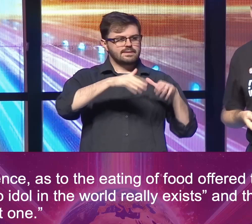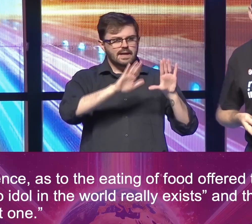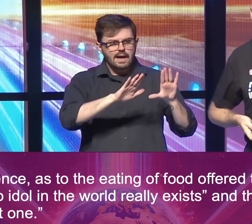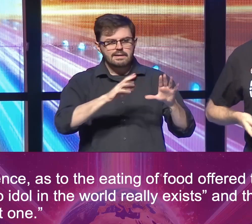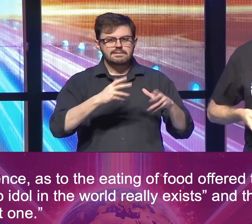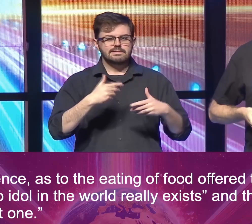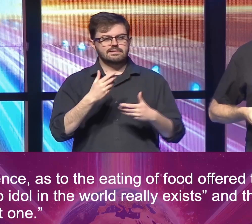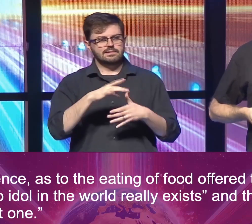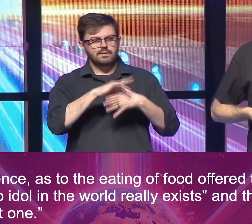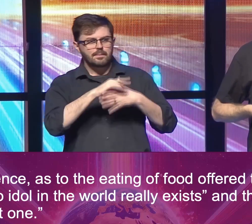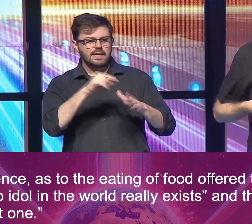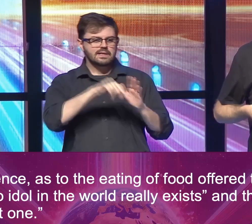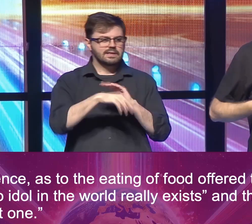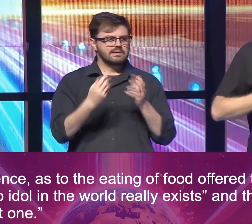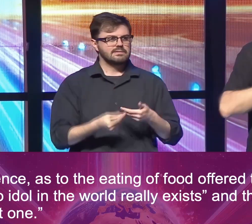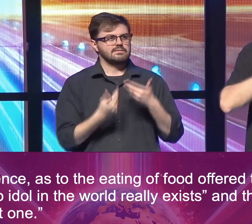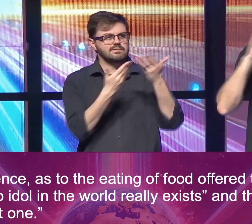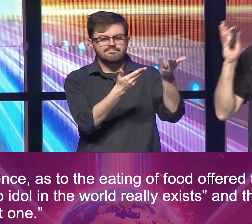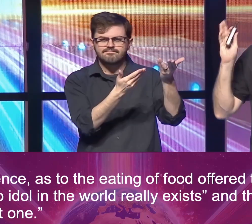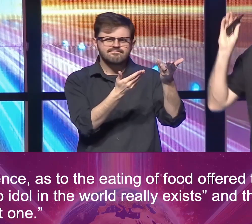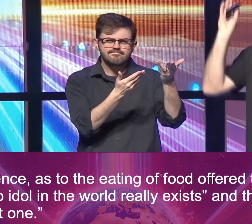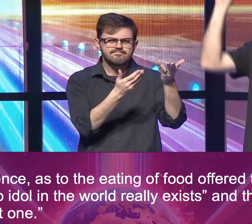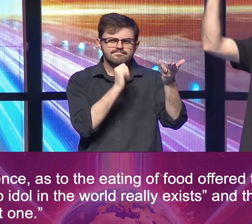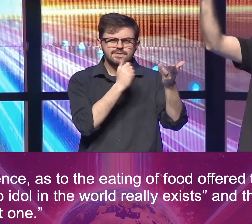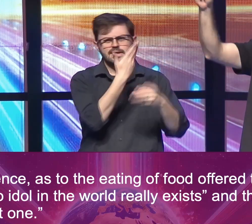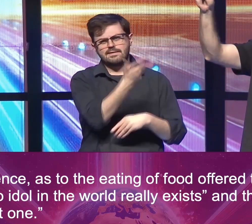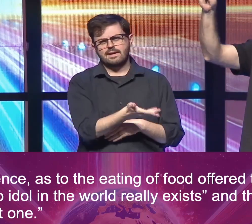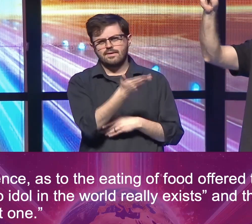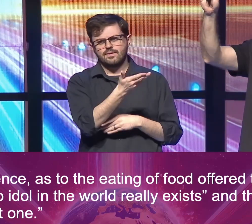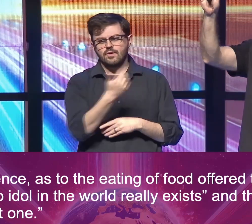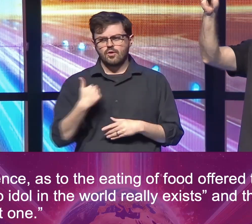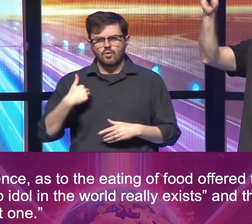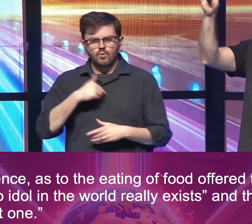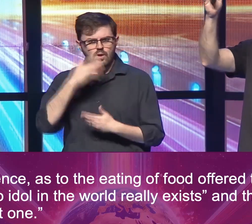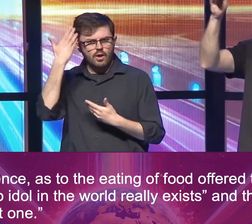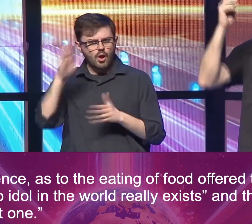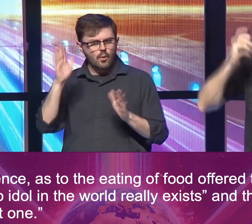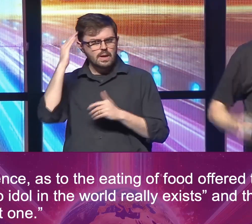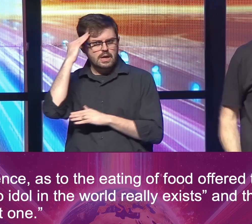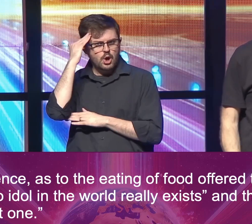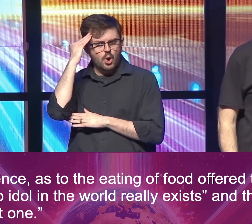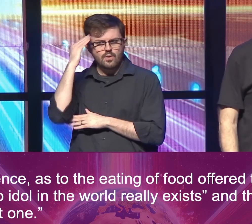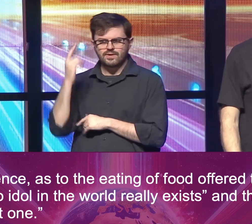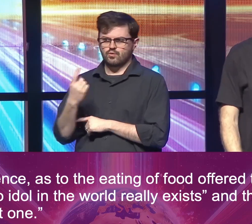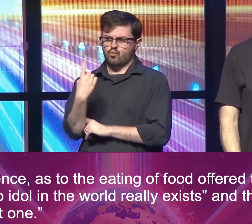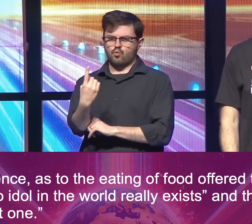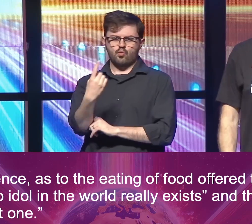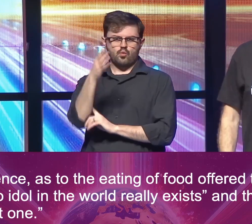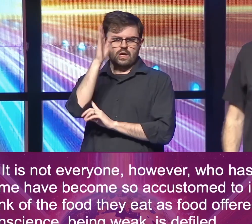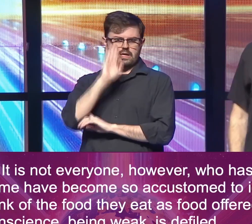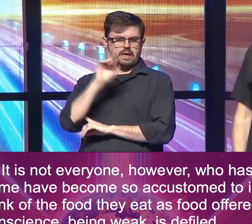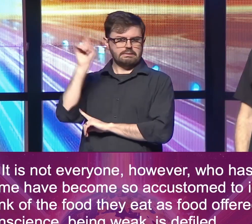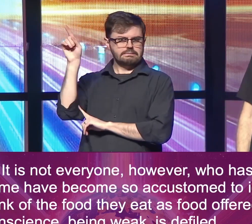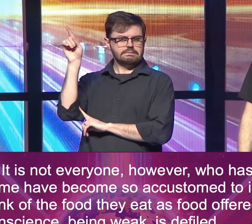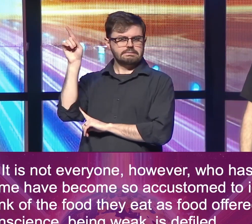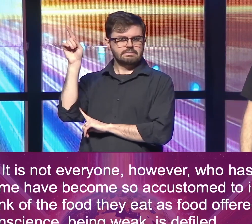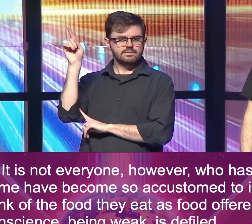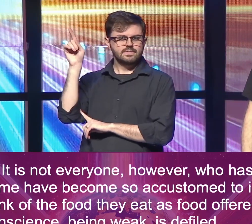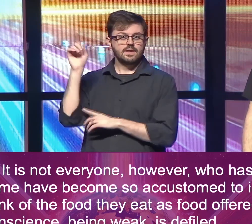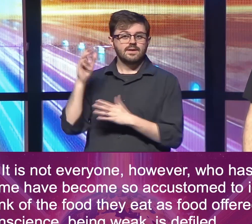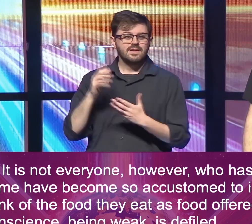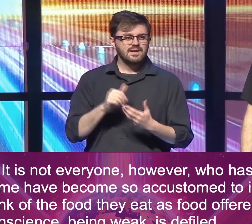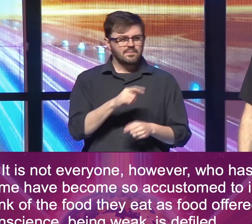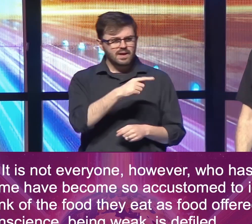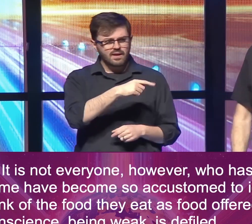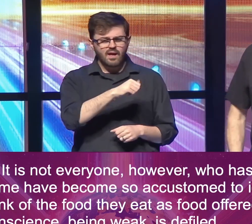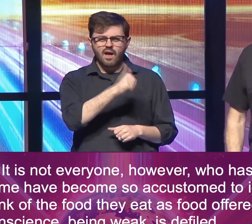it's foolishness. We know that there is no God but one. But then he goes on and he says, but it's not everyone, however, who has